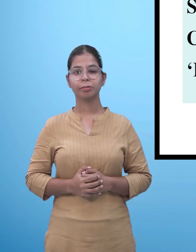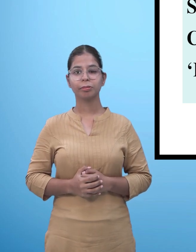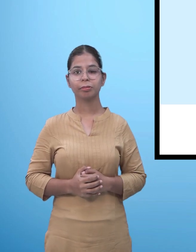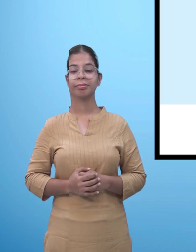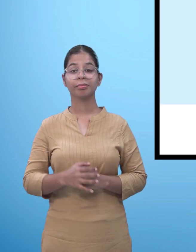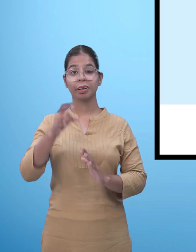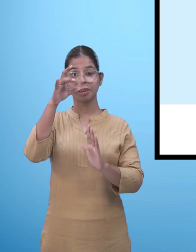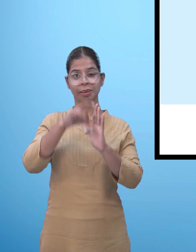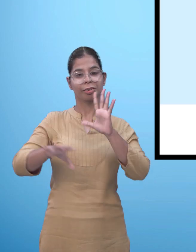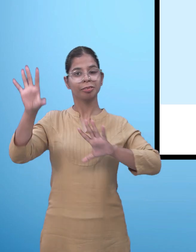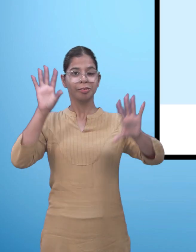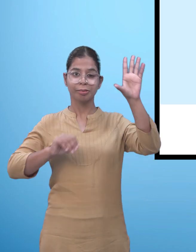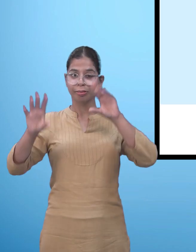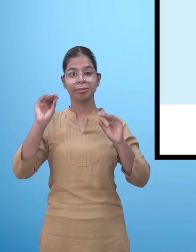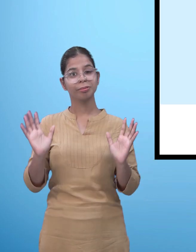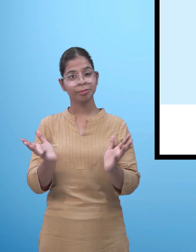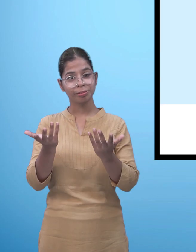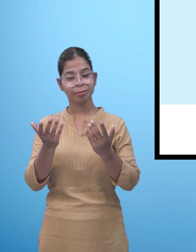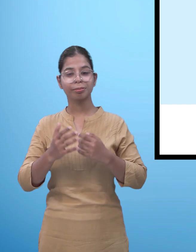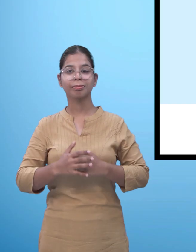India. Let's explore.